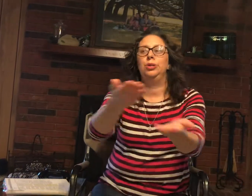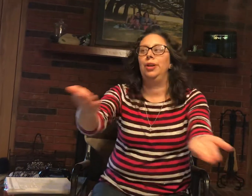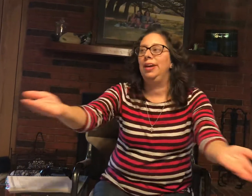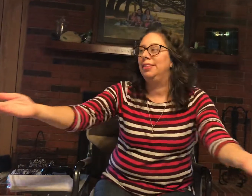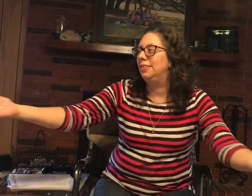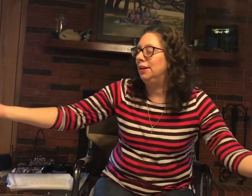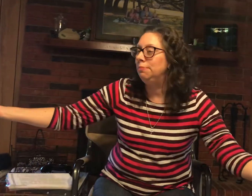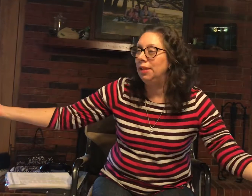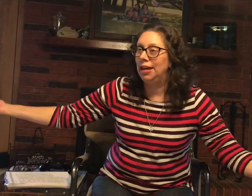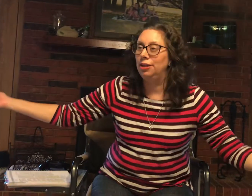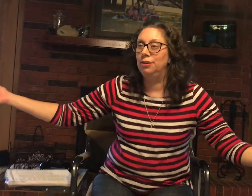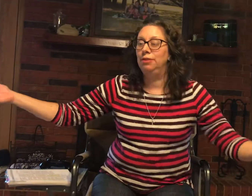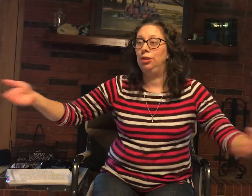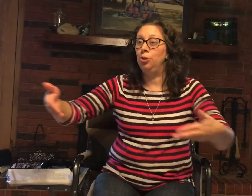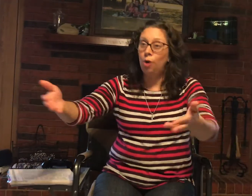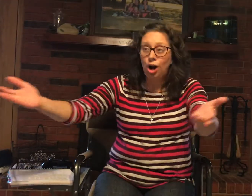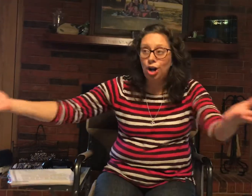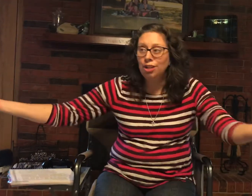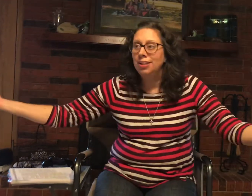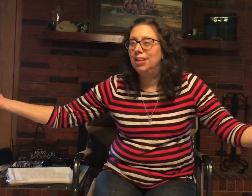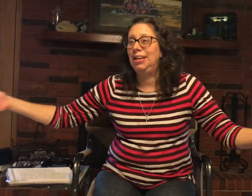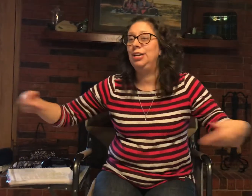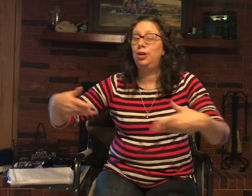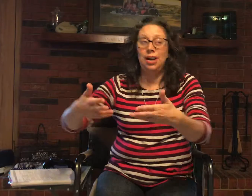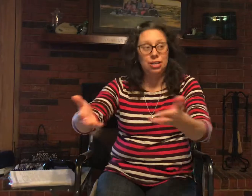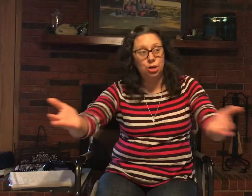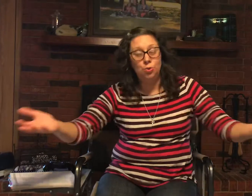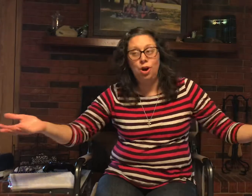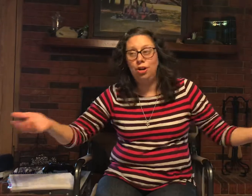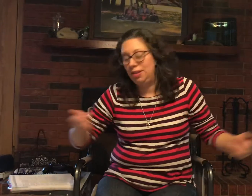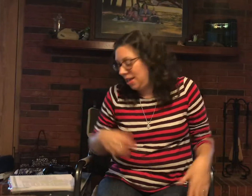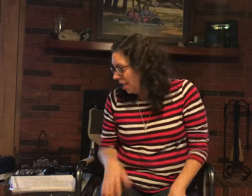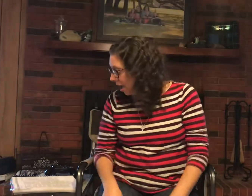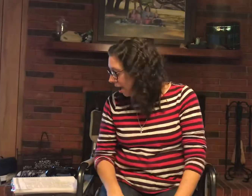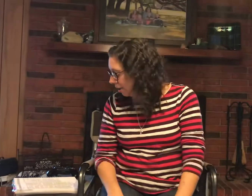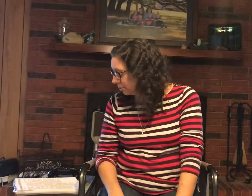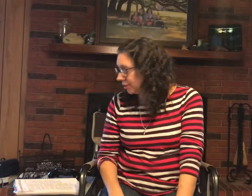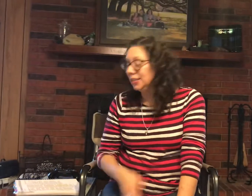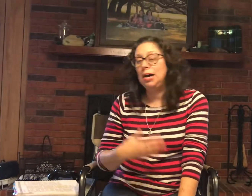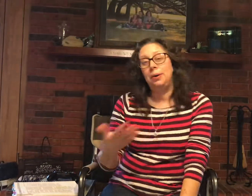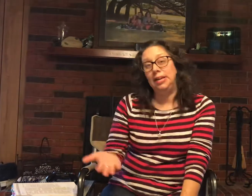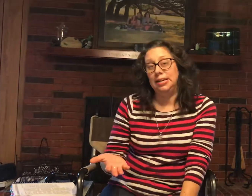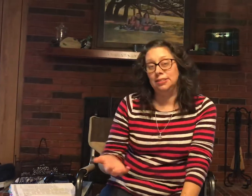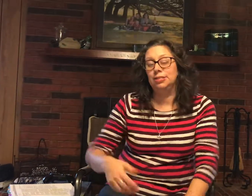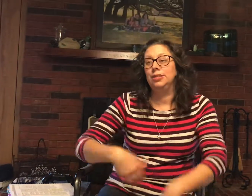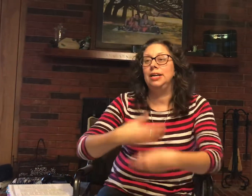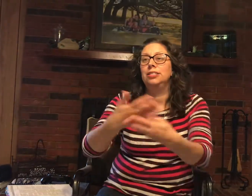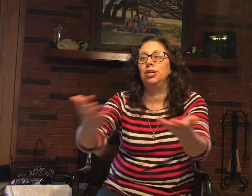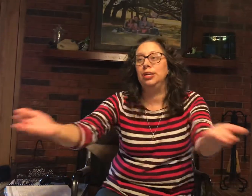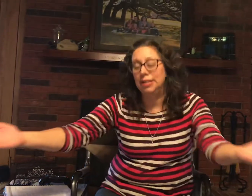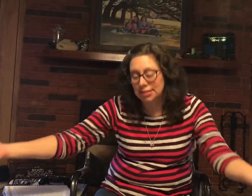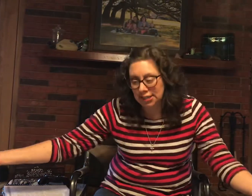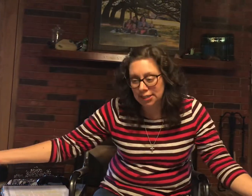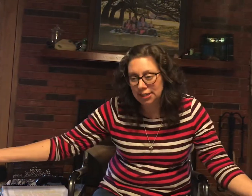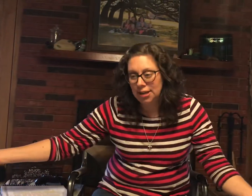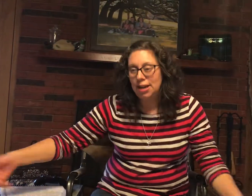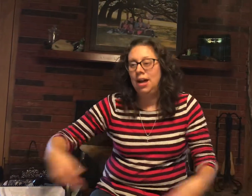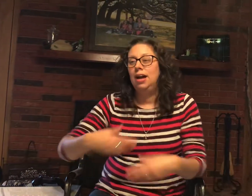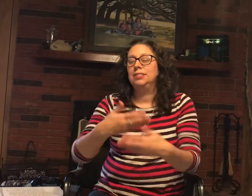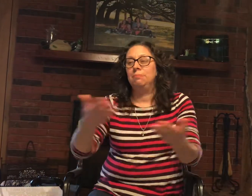like them, like you all, like he created you all. So that's how it ends. So that's a good ending, something